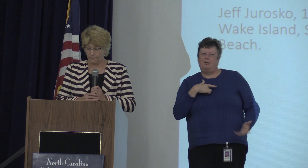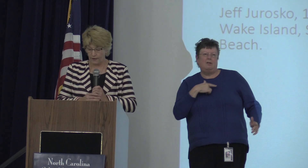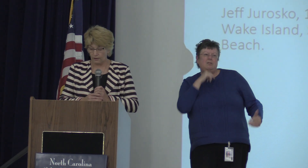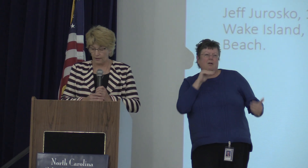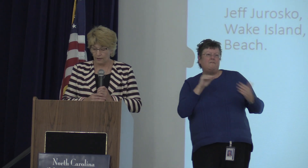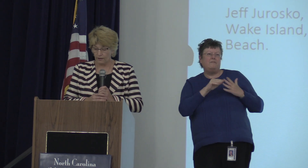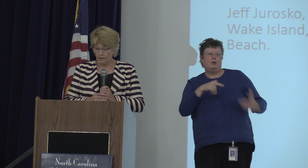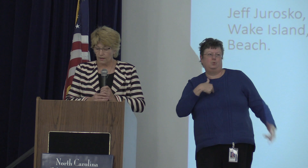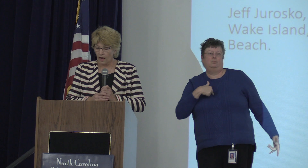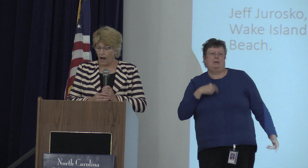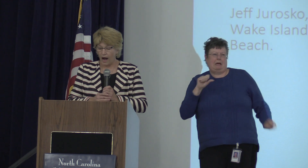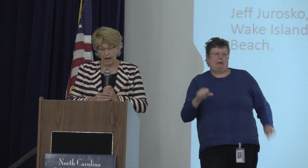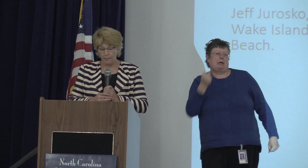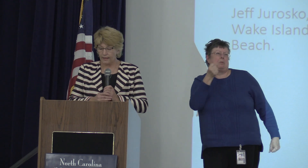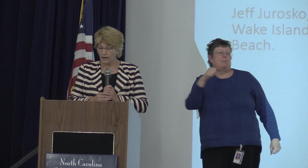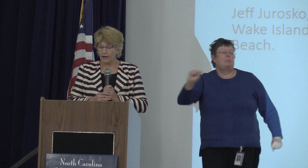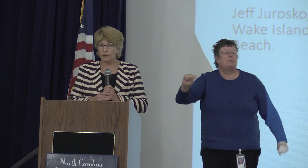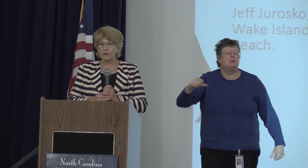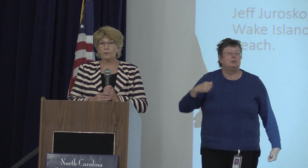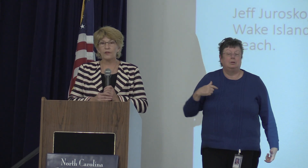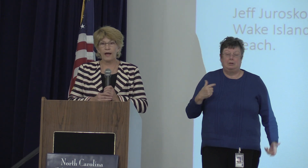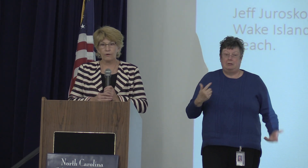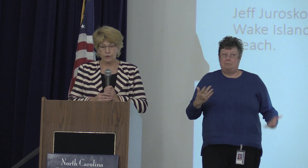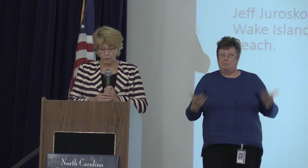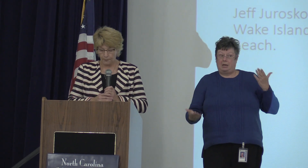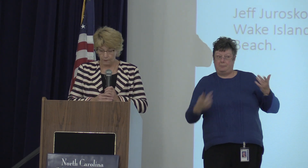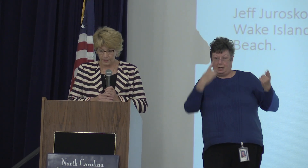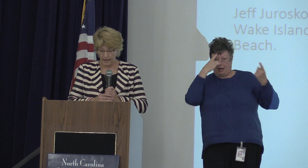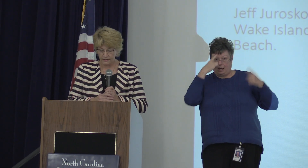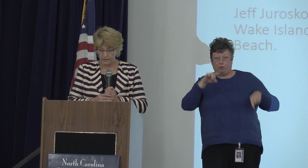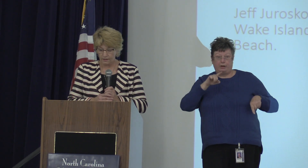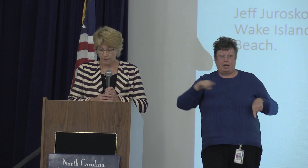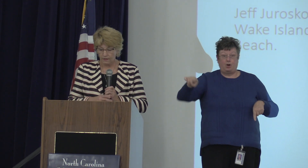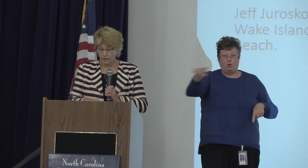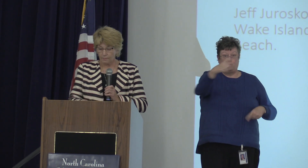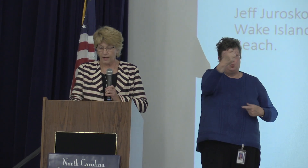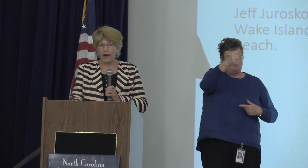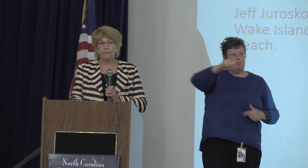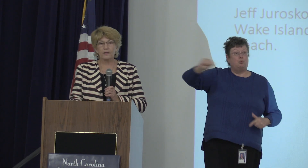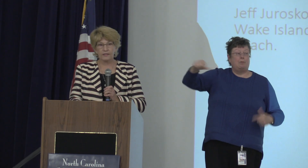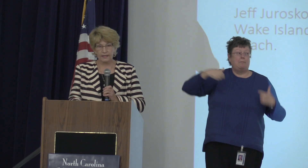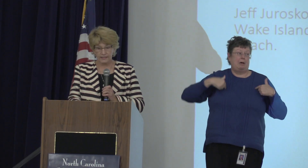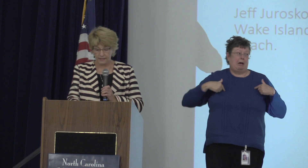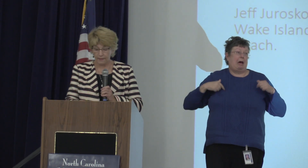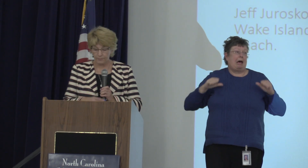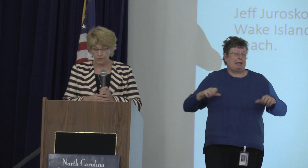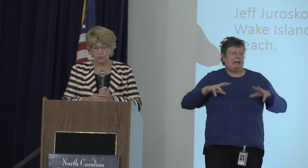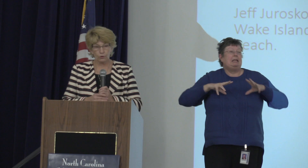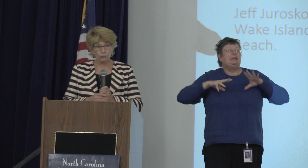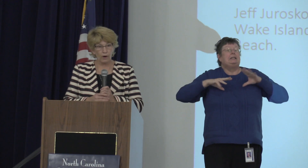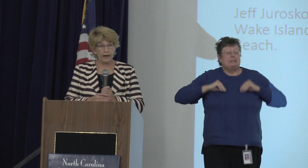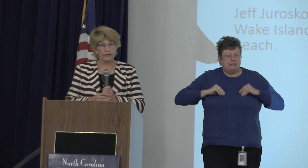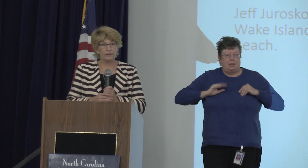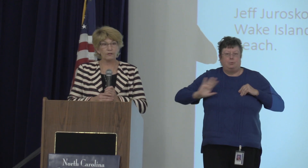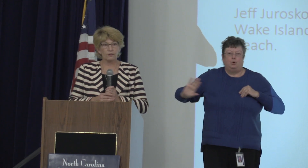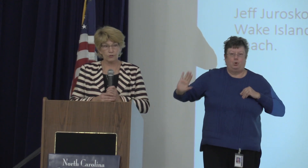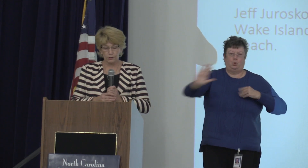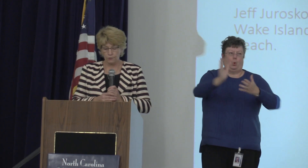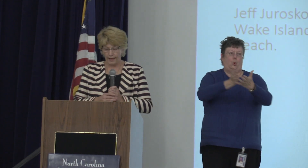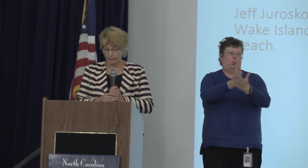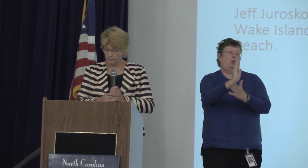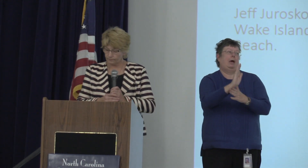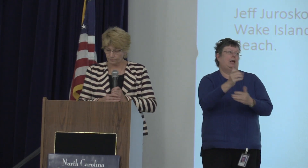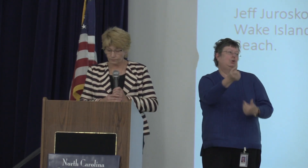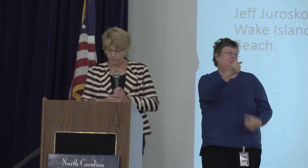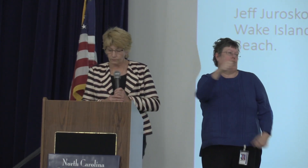treated unfairly. I might not agree with how you protest, but I must accept your right to